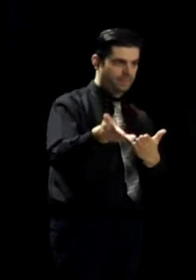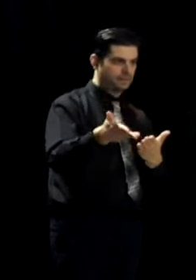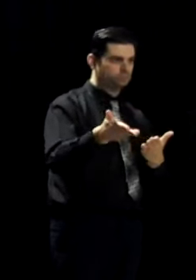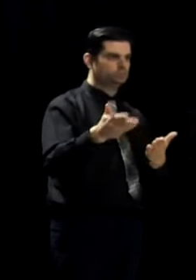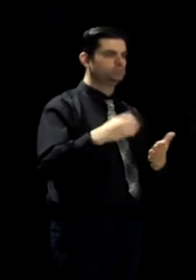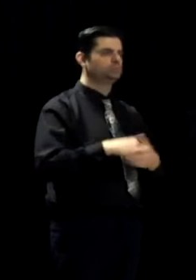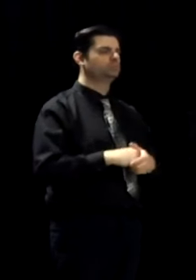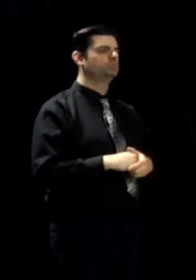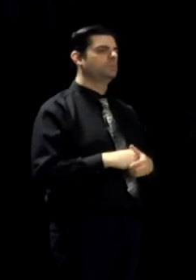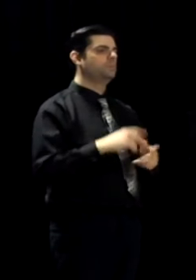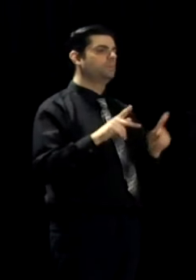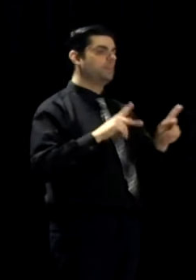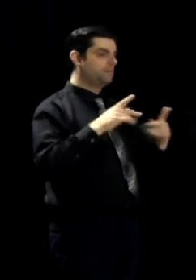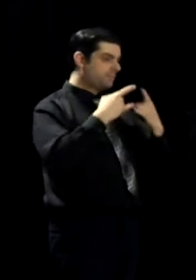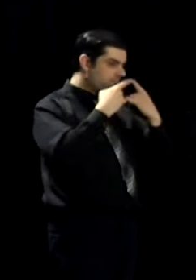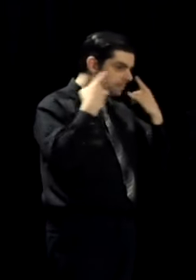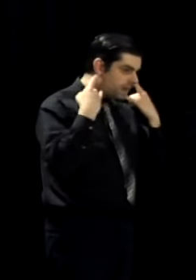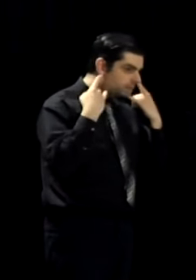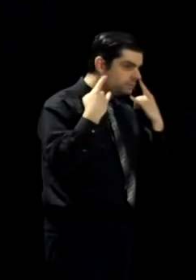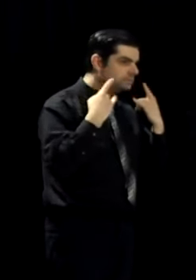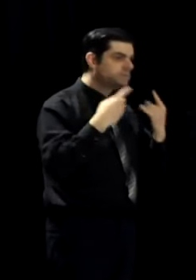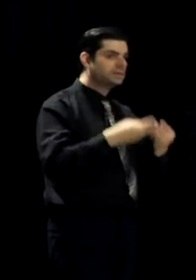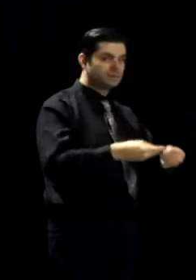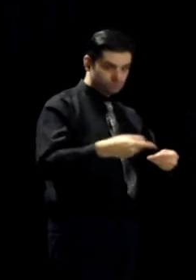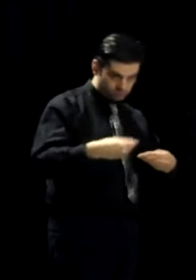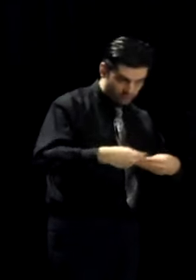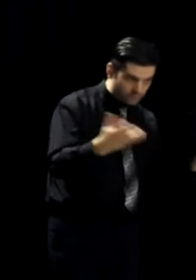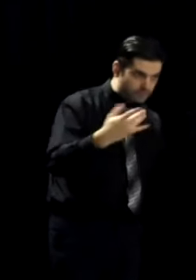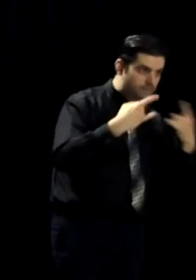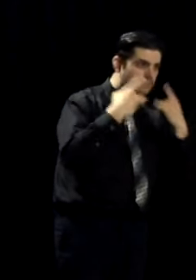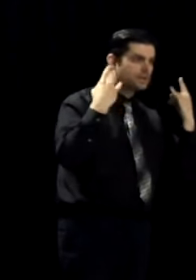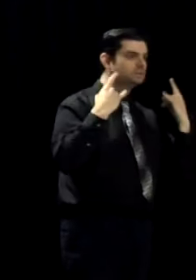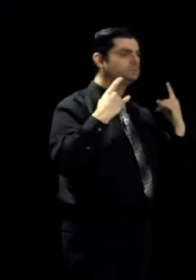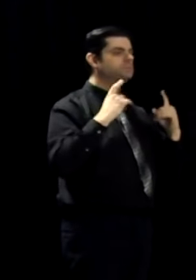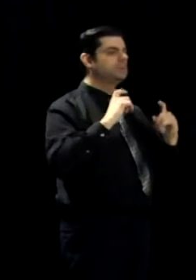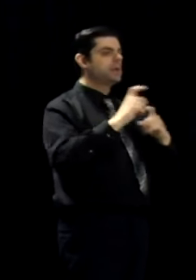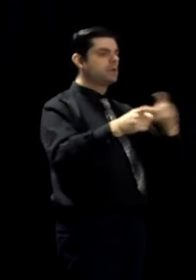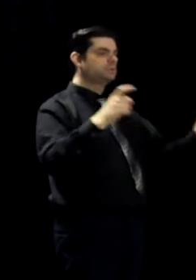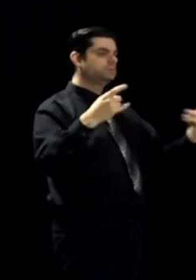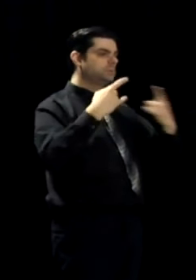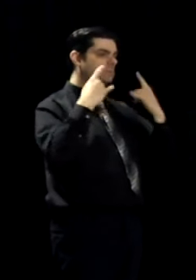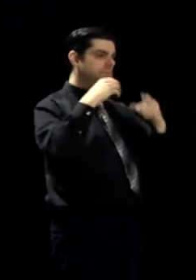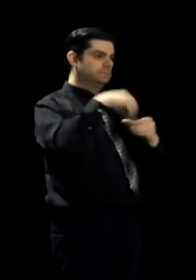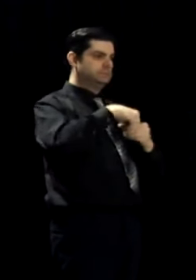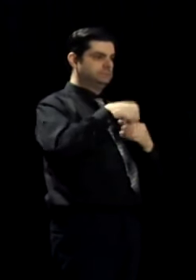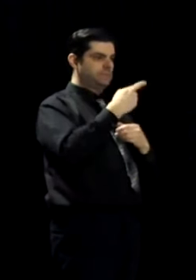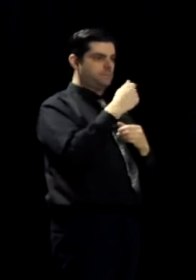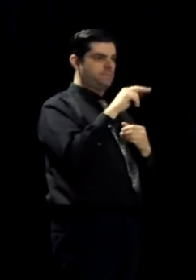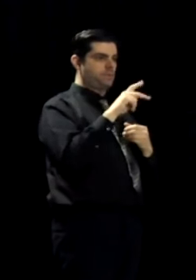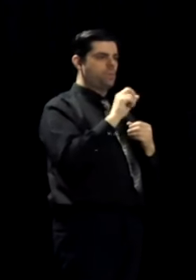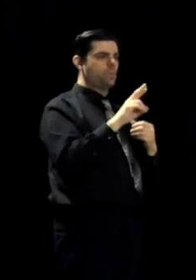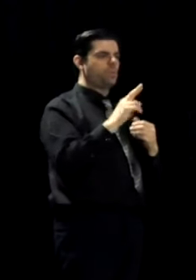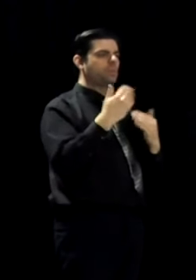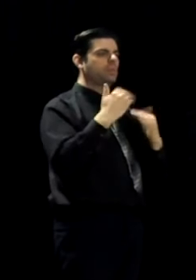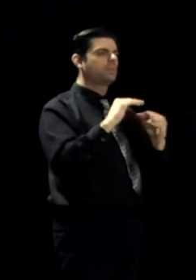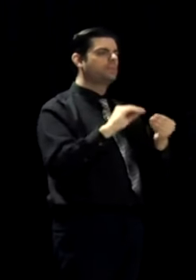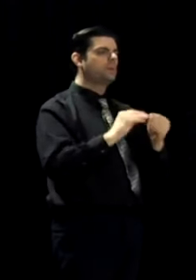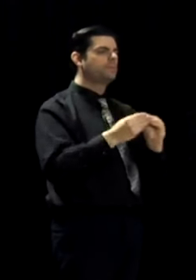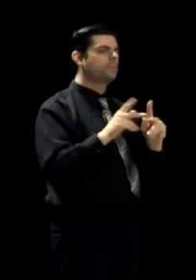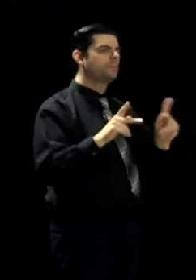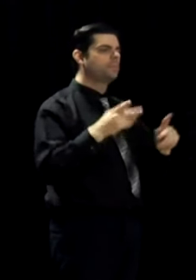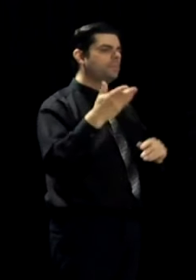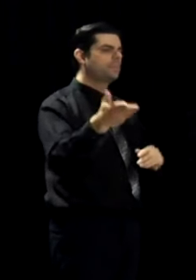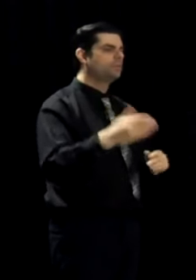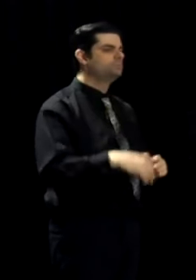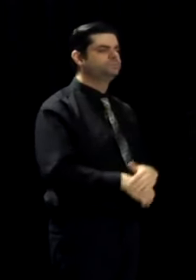people need masks, they can reach out. Are you guys handing out masks at parks or doing anything else besides just limiting the cars that can come? Yeah, we haven't done masks